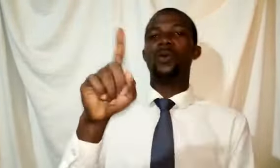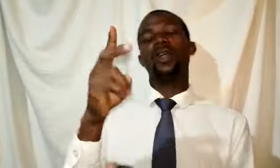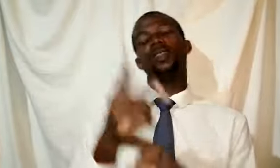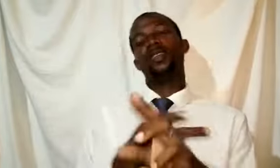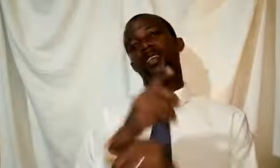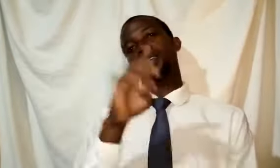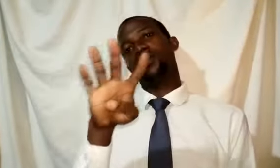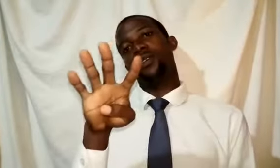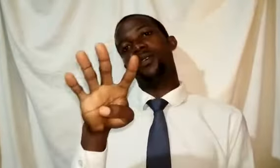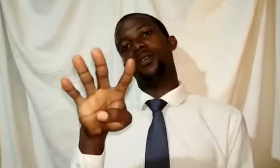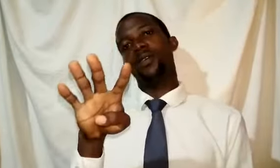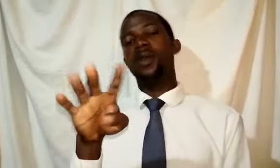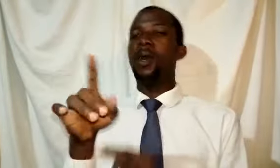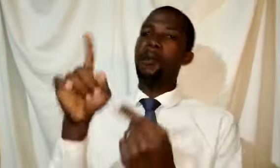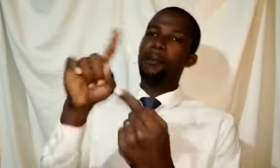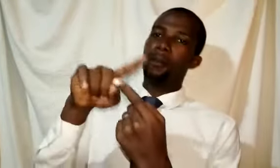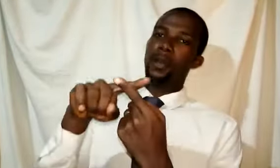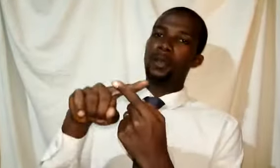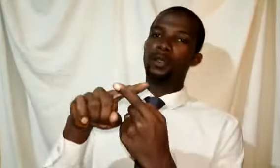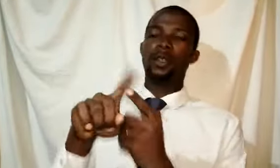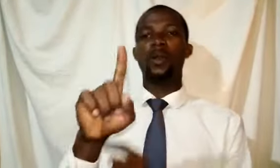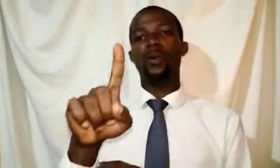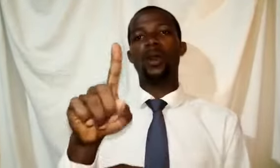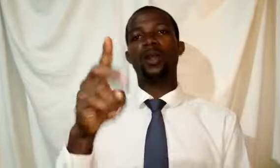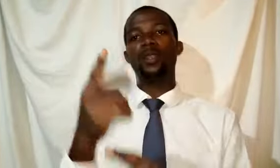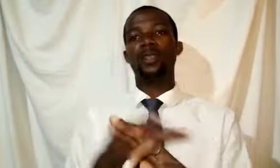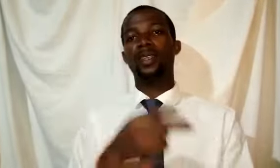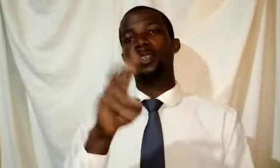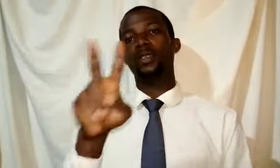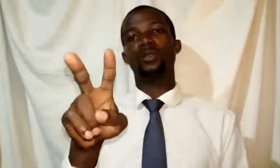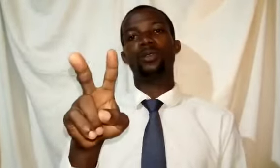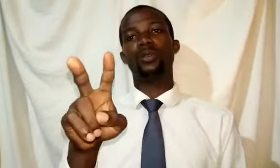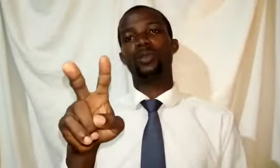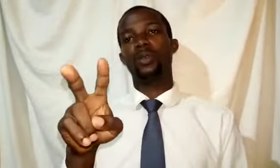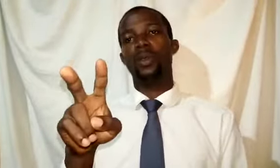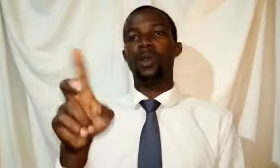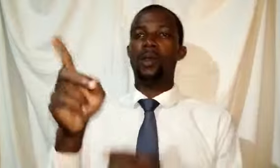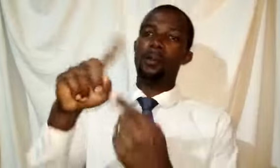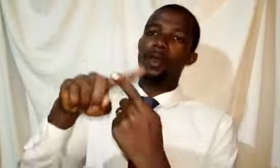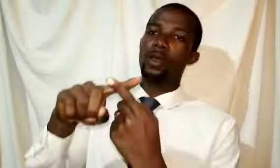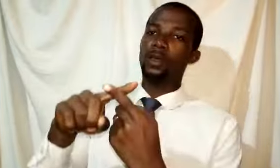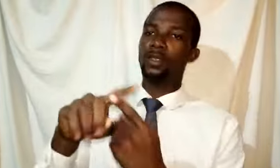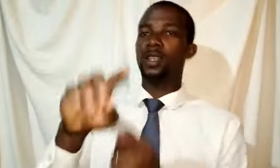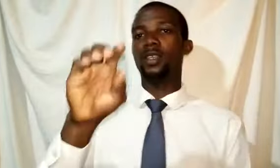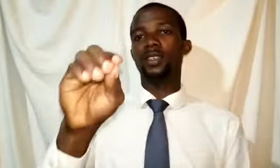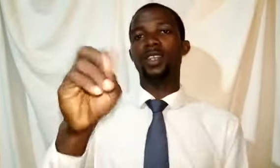4 plus 1 times 2 plus 0 times